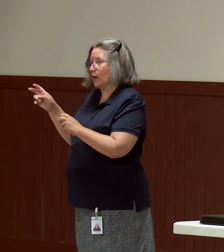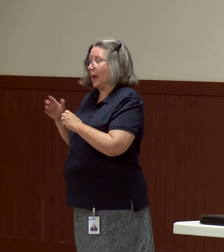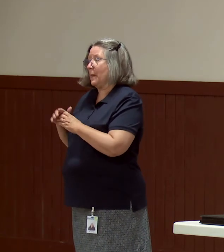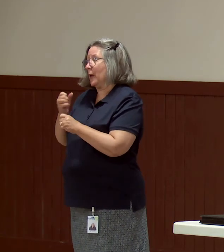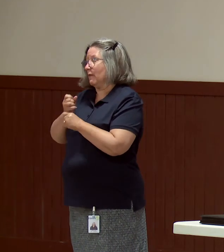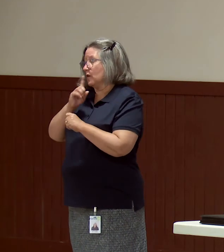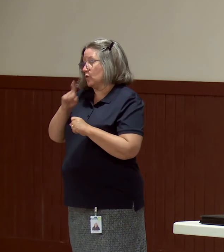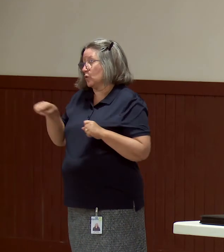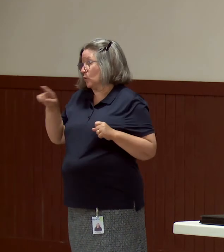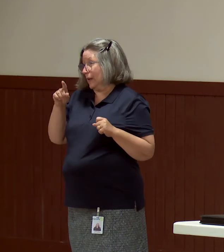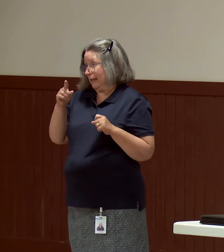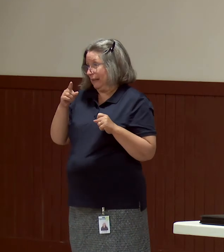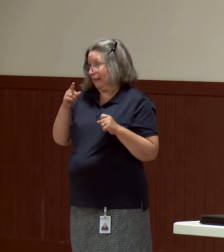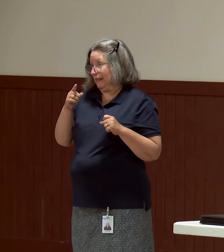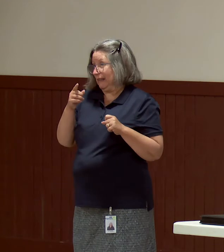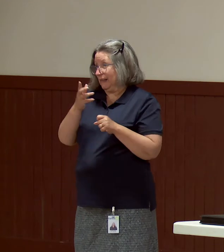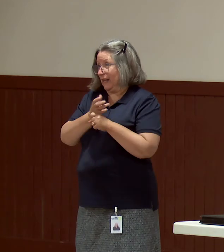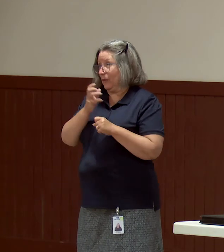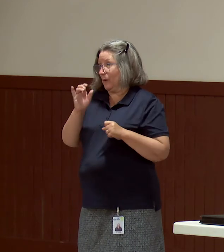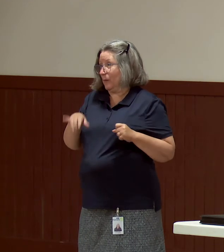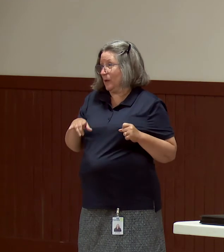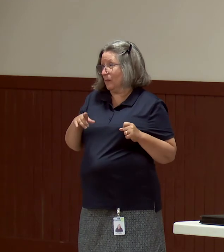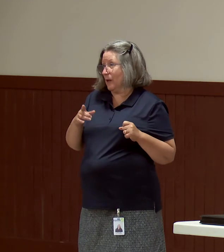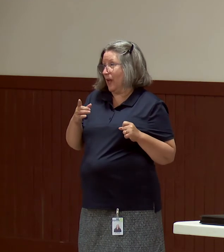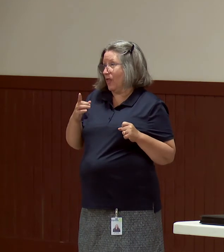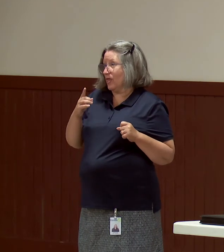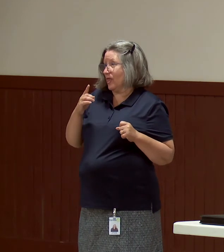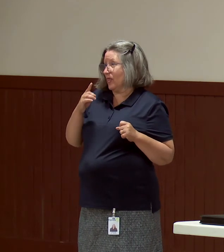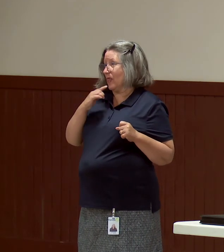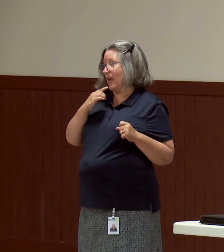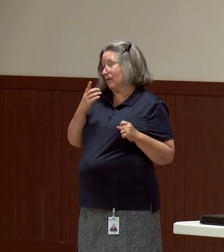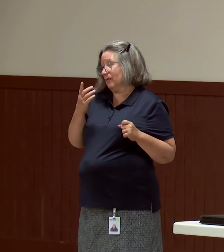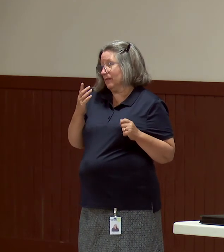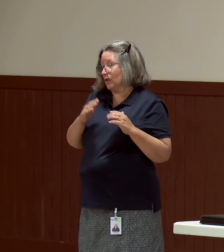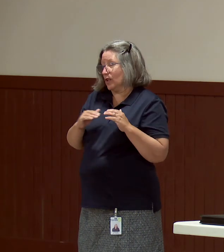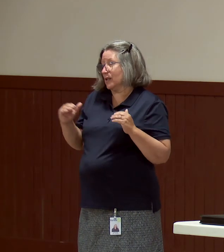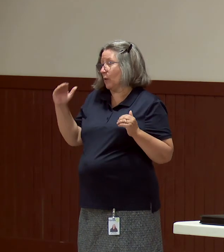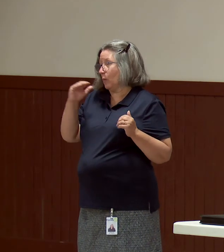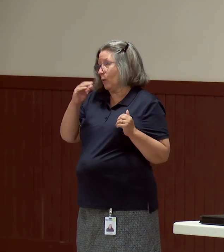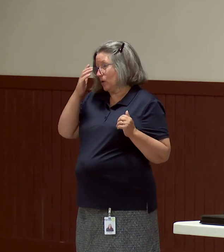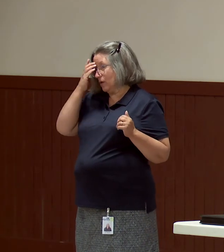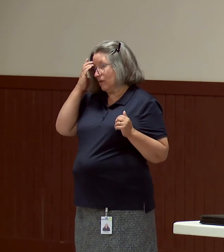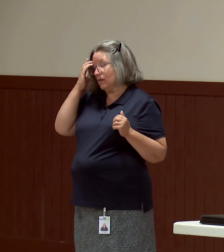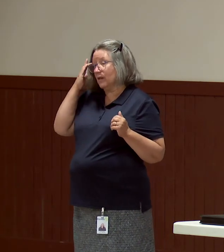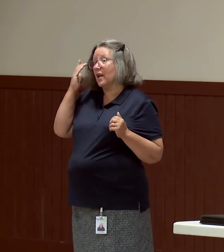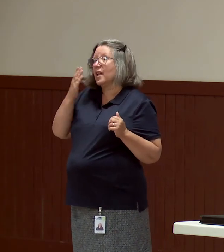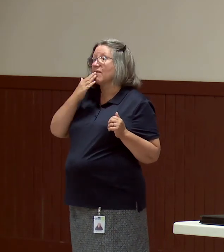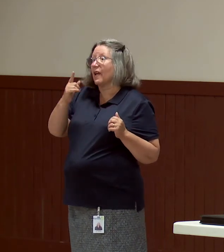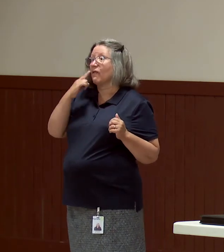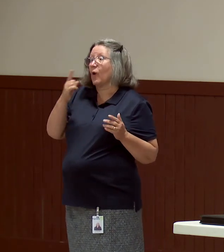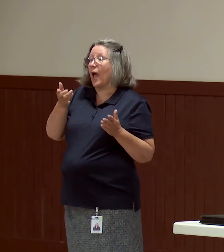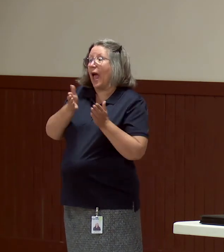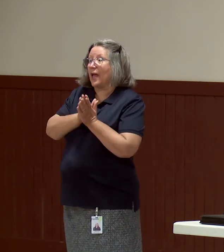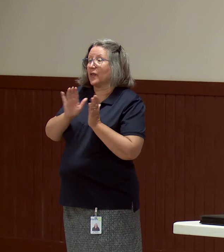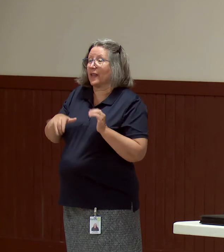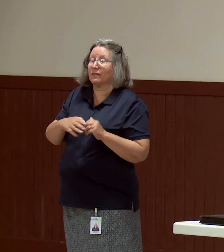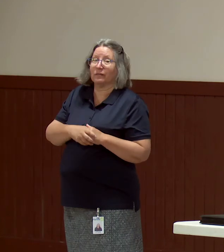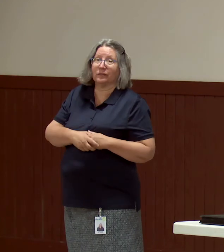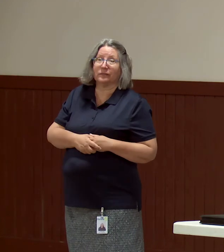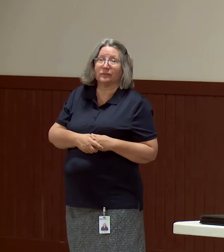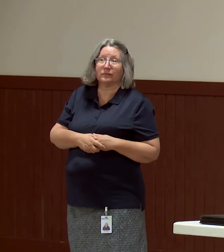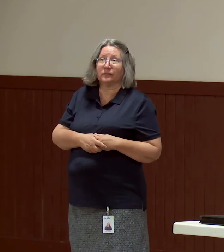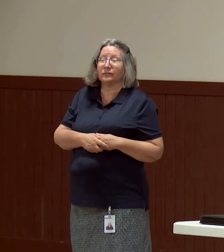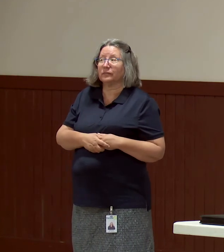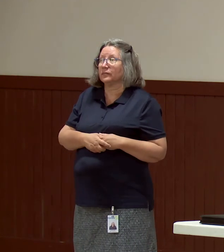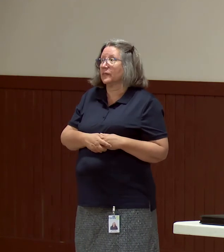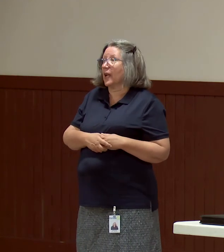hands of these people that are disproportionately affected? Well, thank you for asking that question, and I think